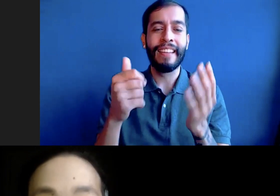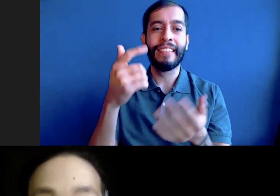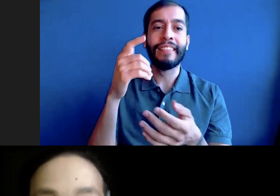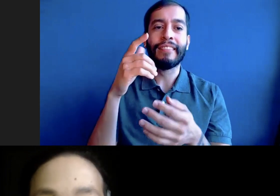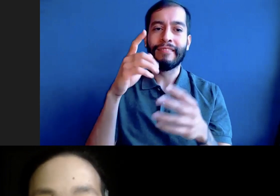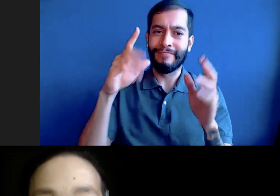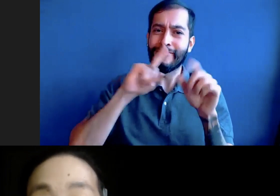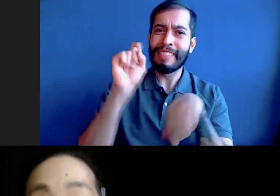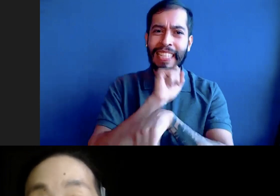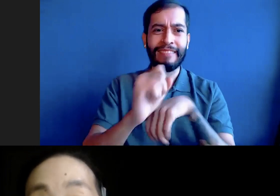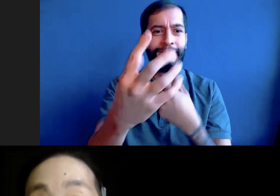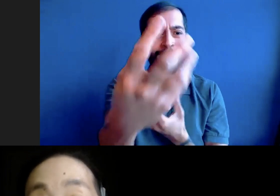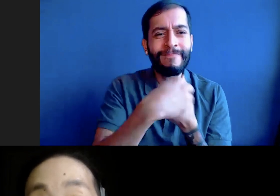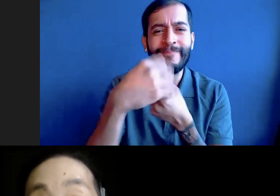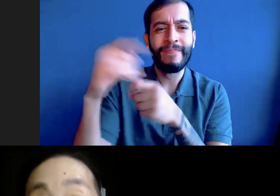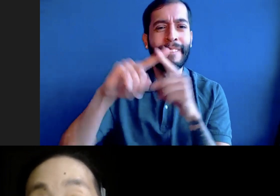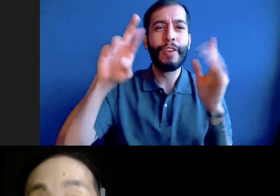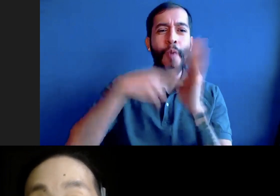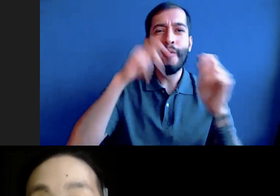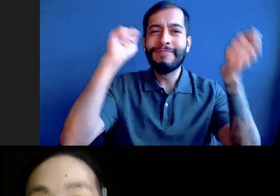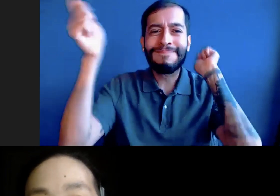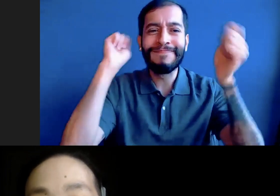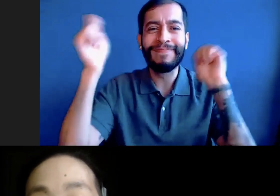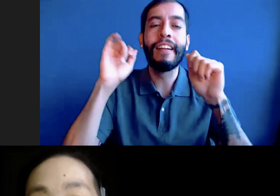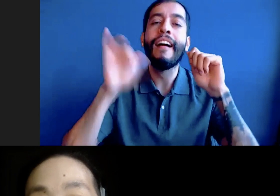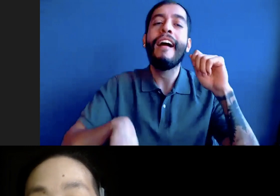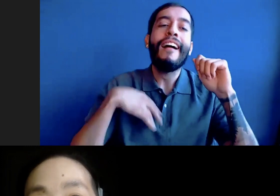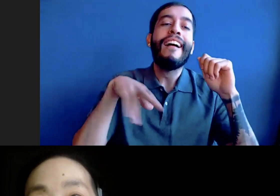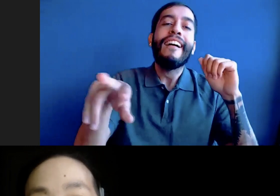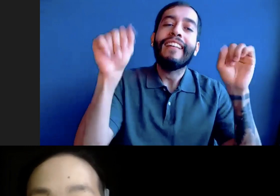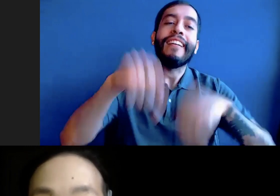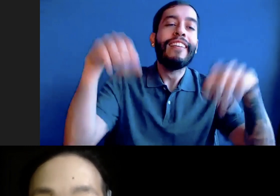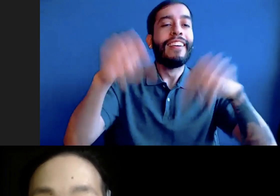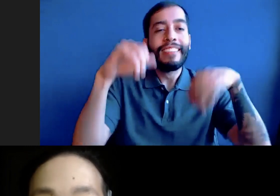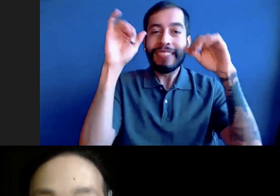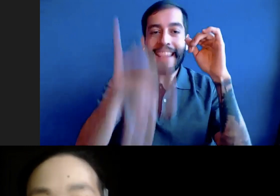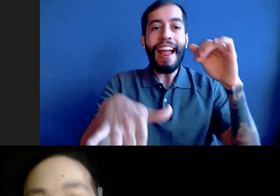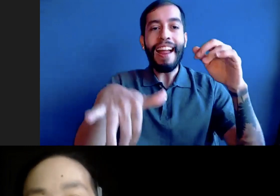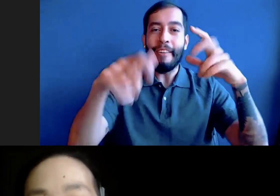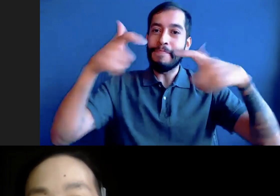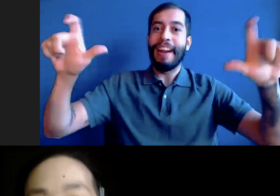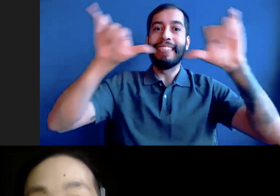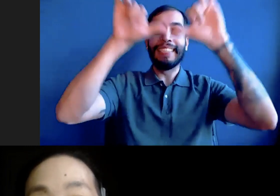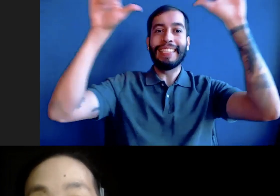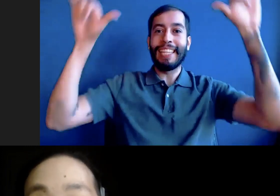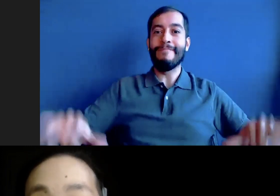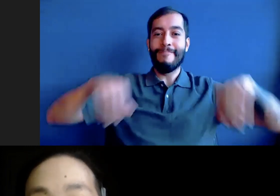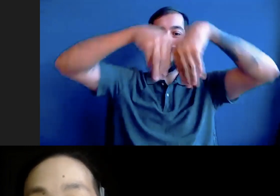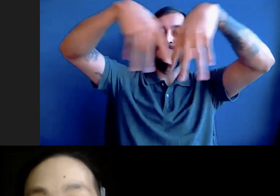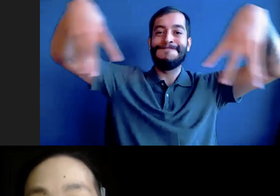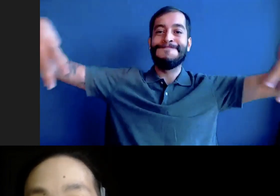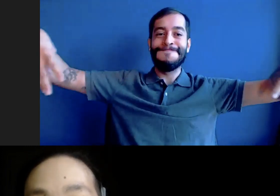systemic conversation we need to have about representation, but also about the